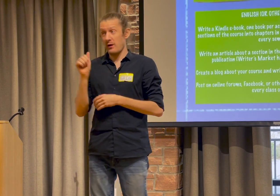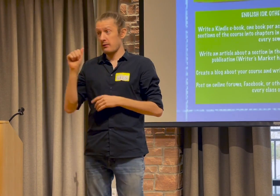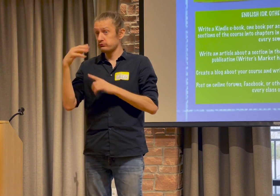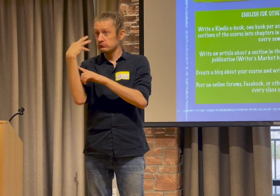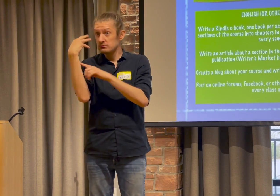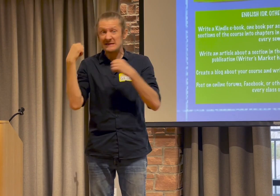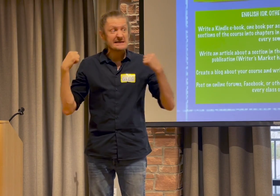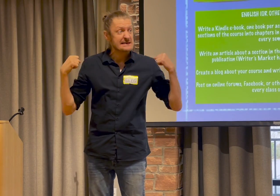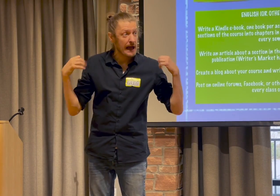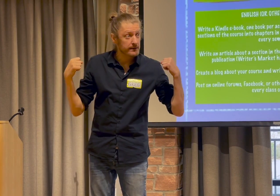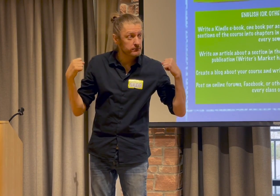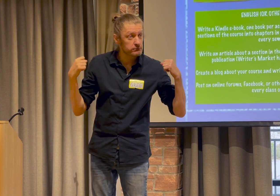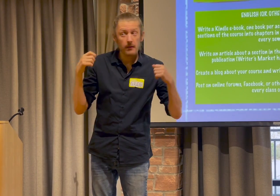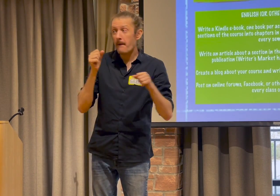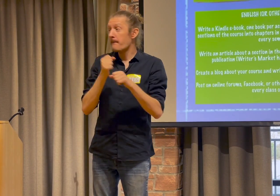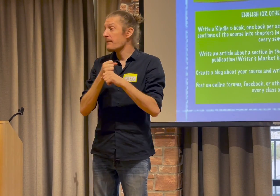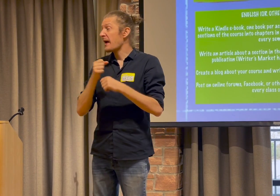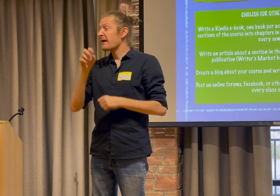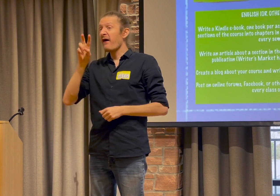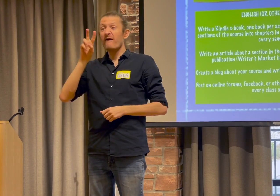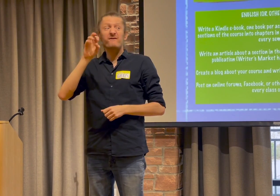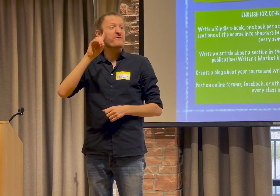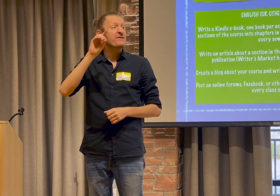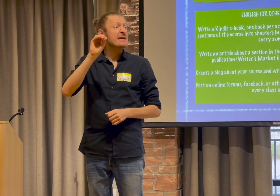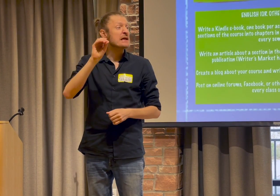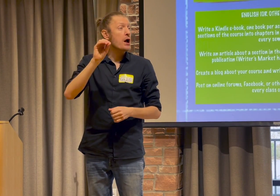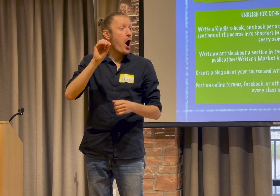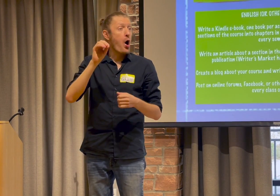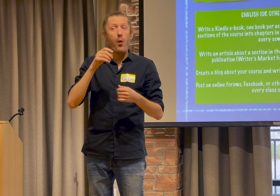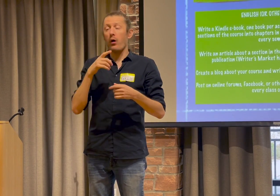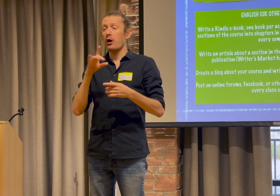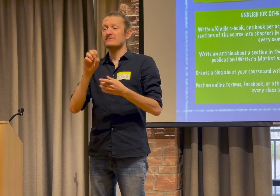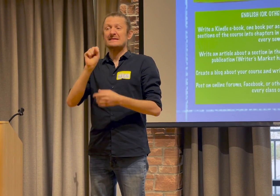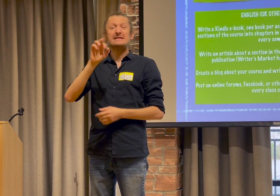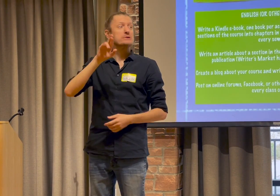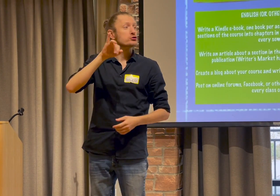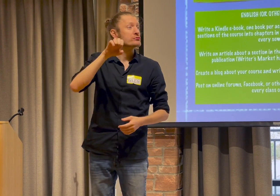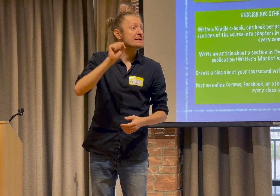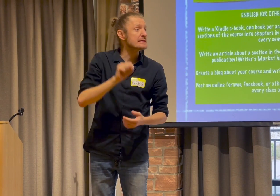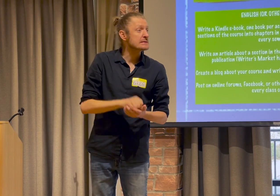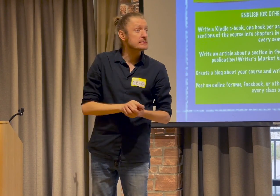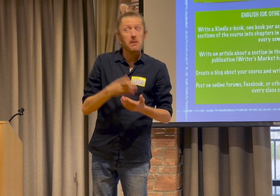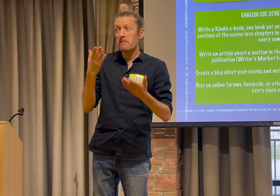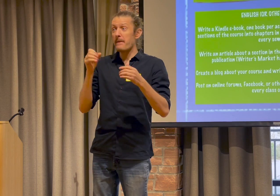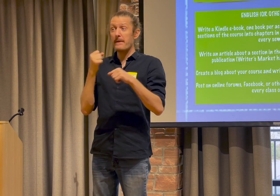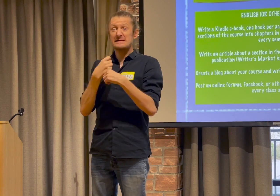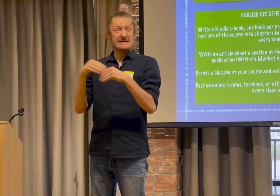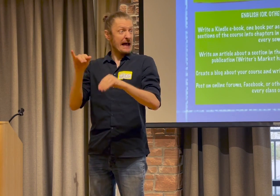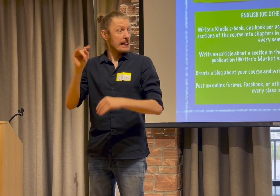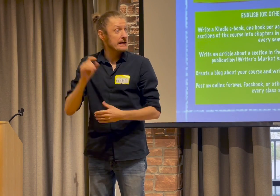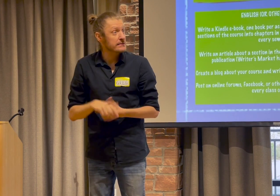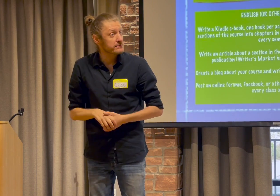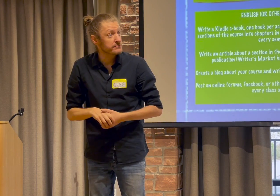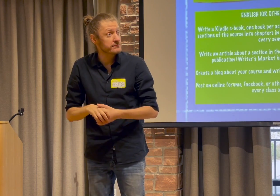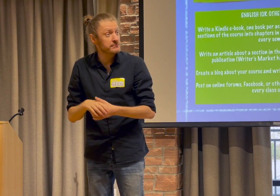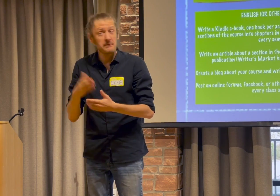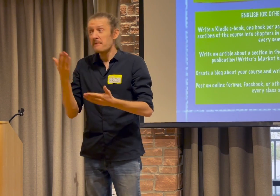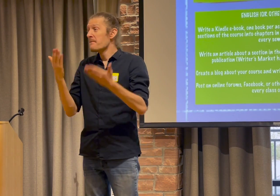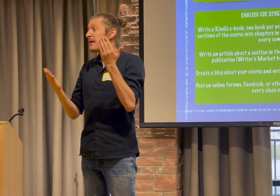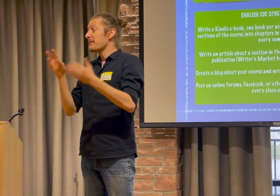do it a different way as well. You can sign your opinions. You can make a video